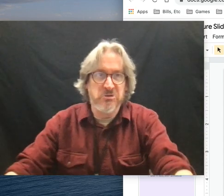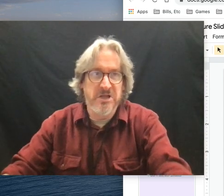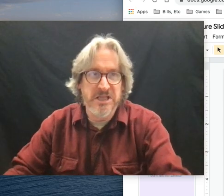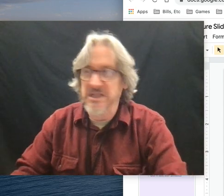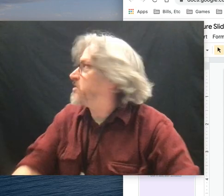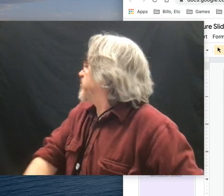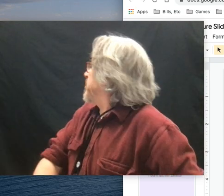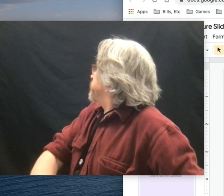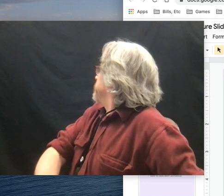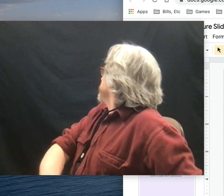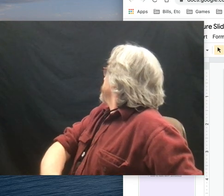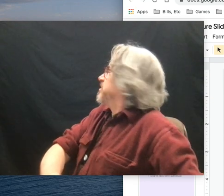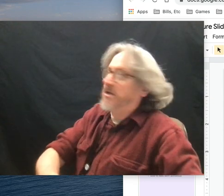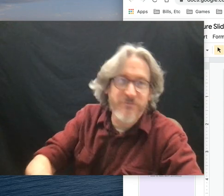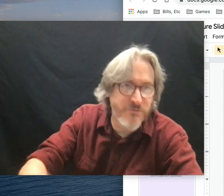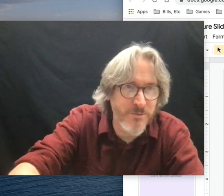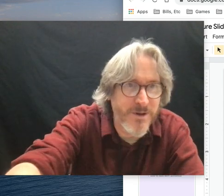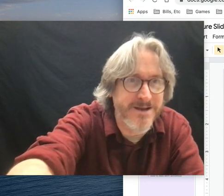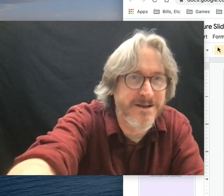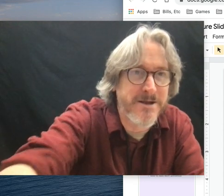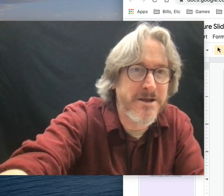I need to get a lint brush